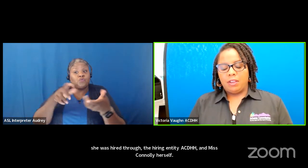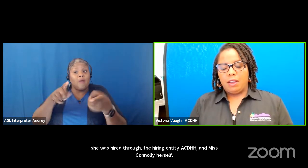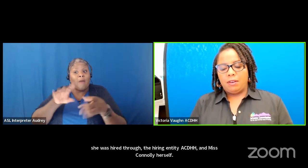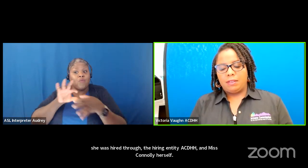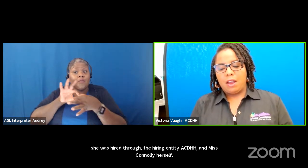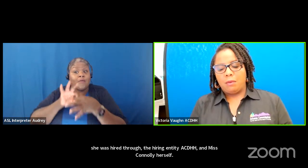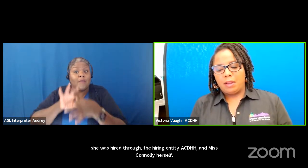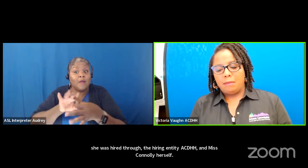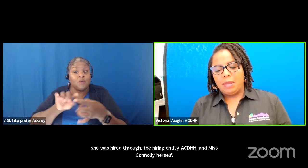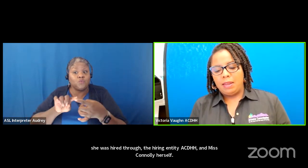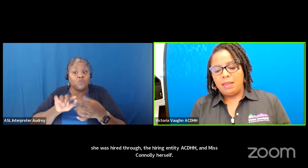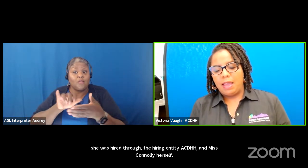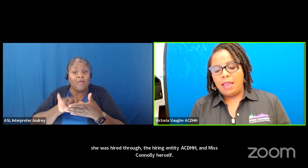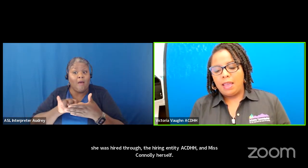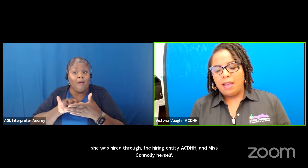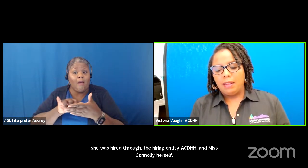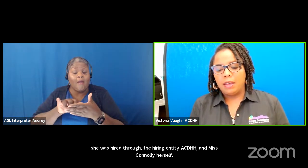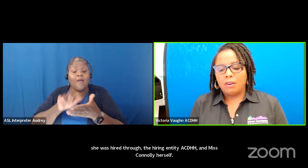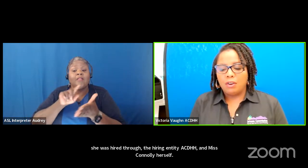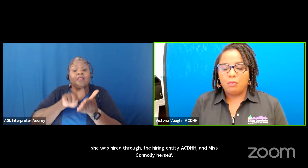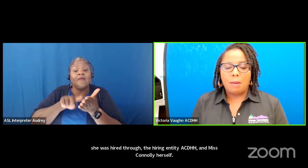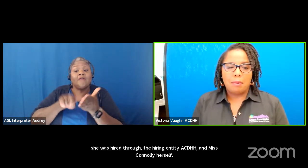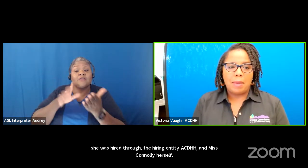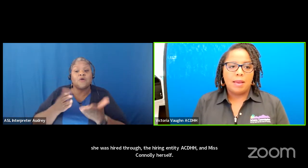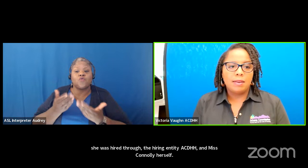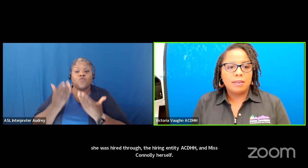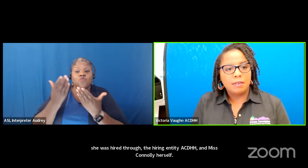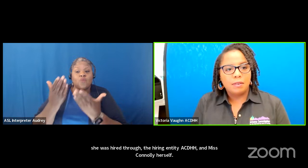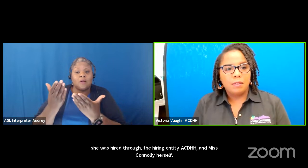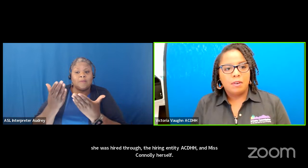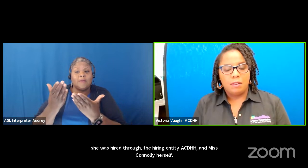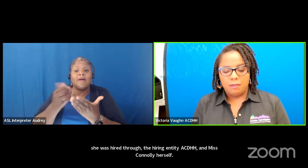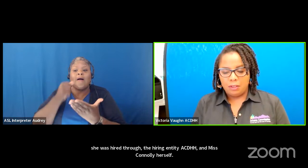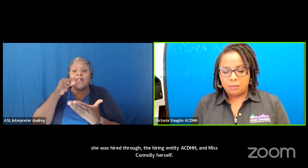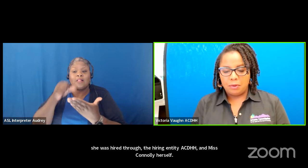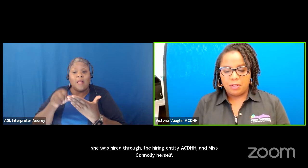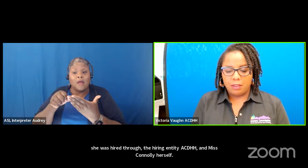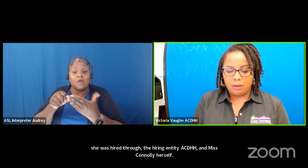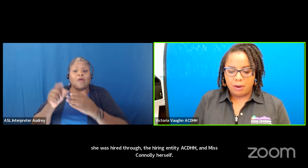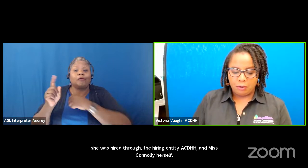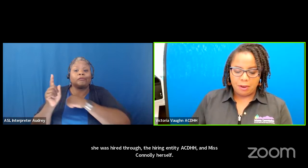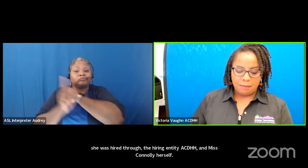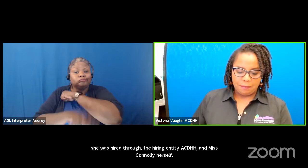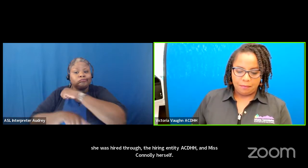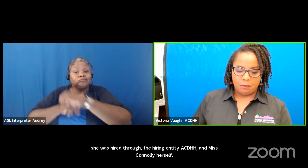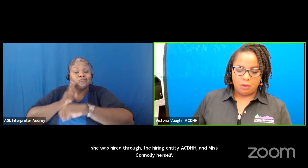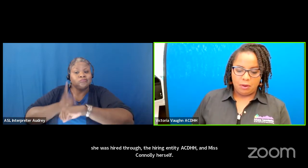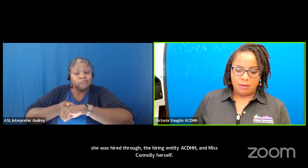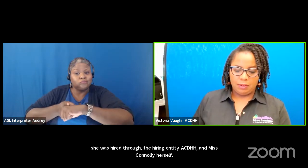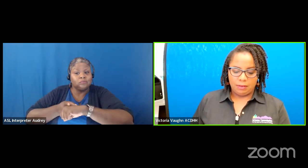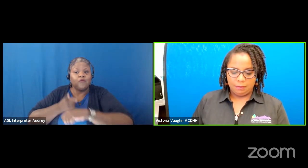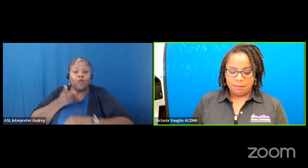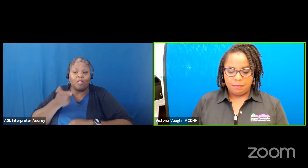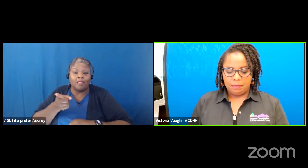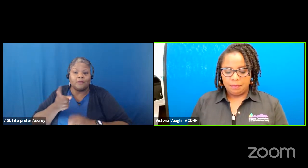the investigator is now recommending a letter of reprimand for this particular inquiry.